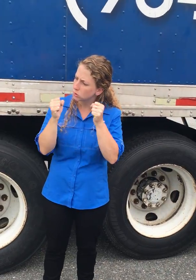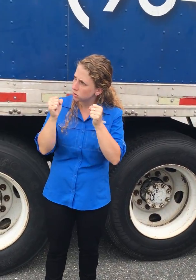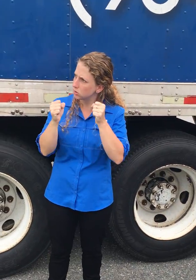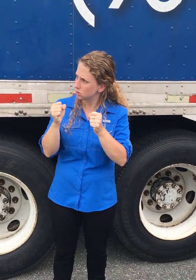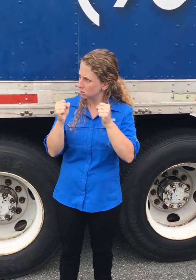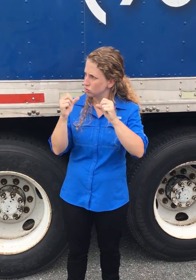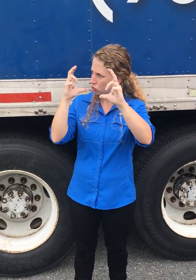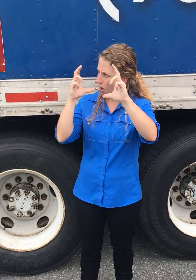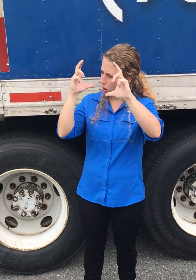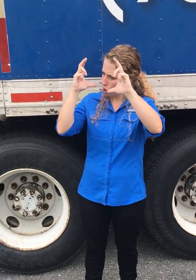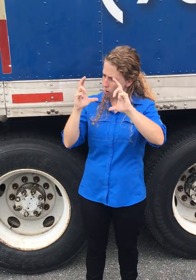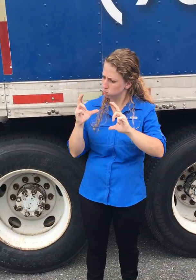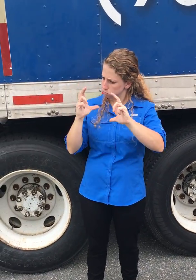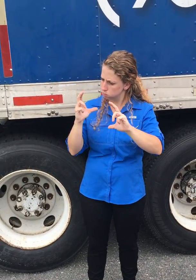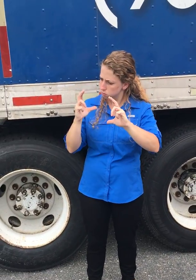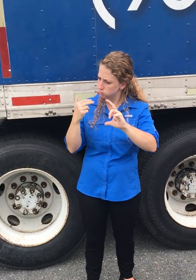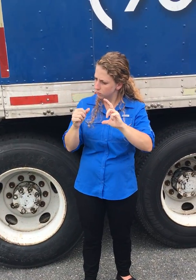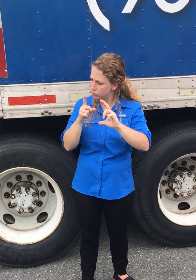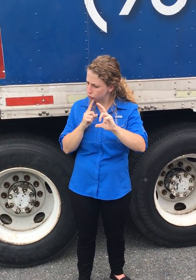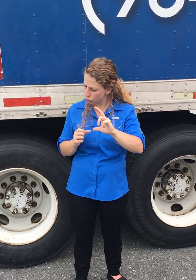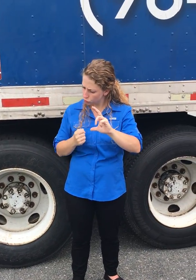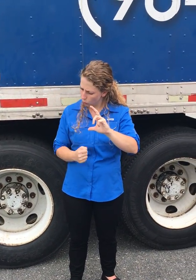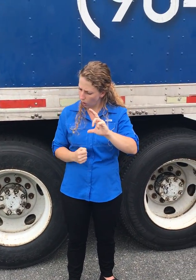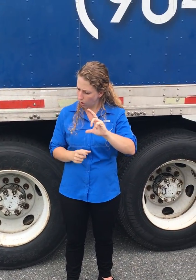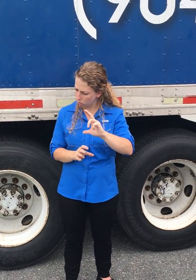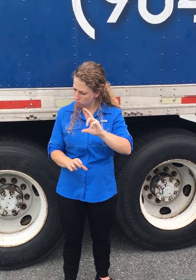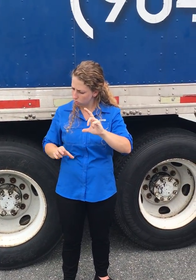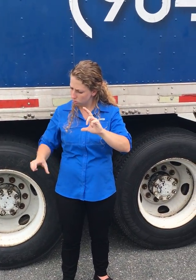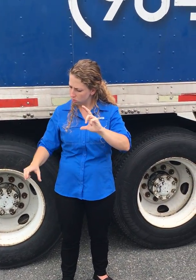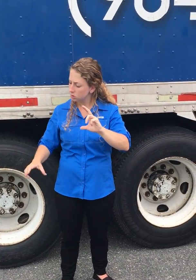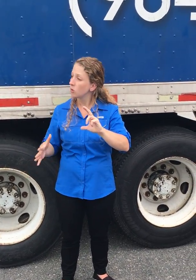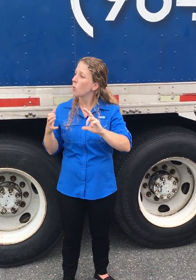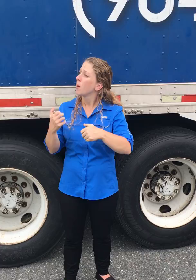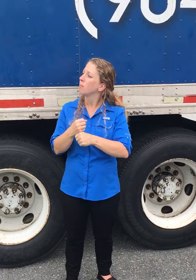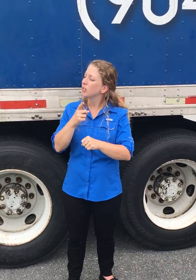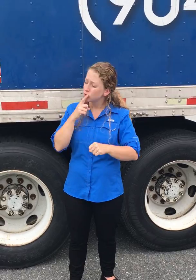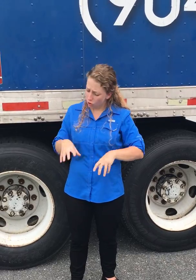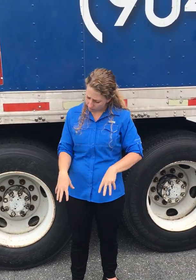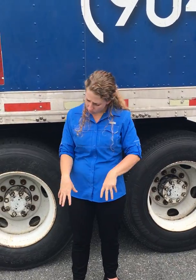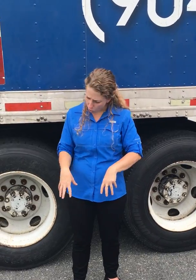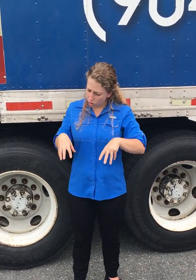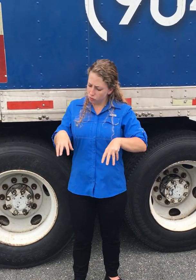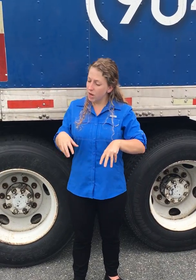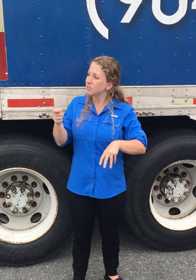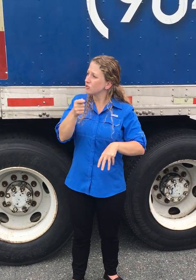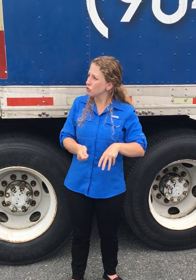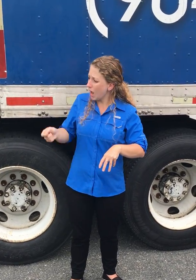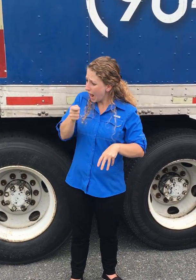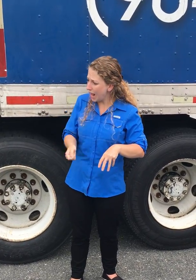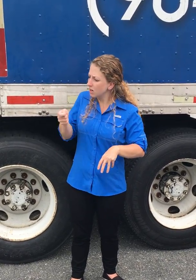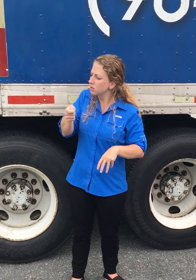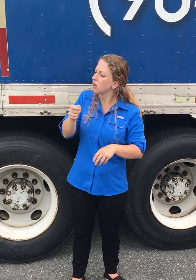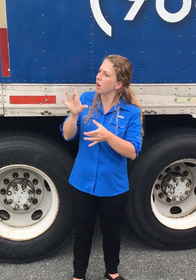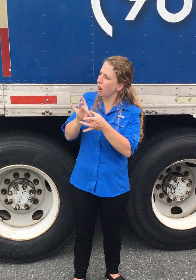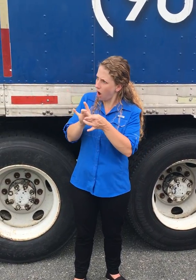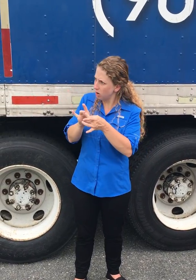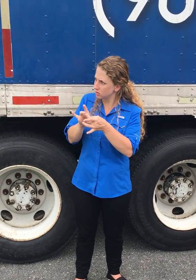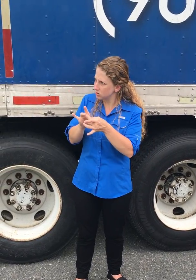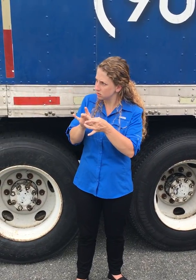dropped. I want to make sure that my landing gear is fully raised with the crank handle in the lock position or in the stow position.